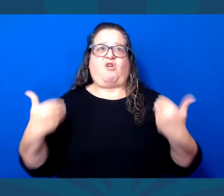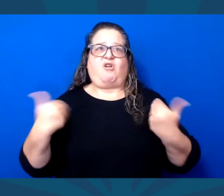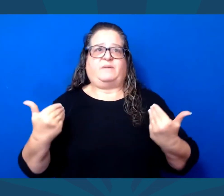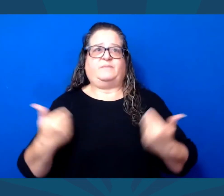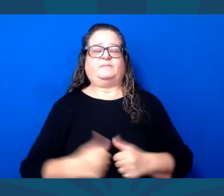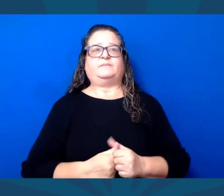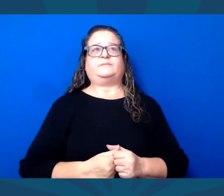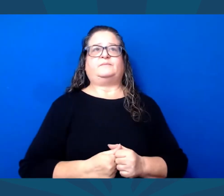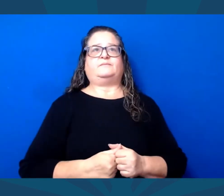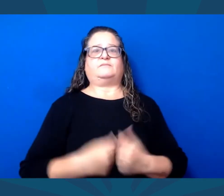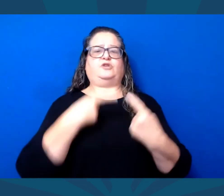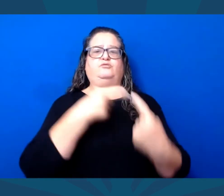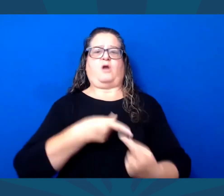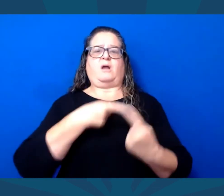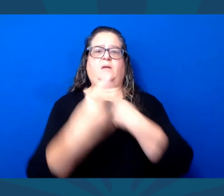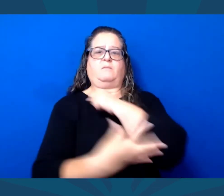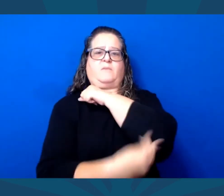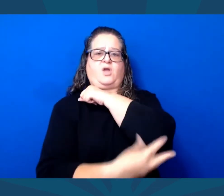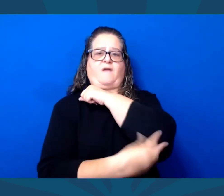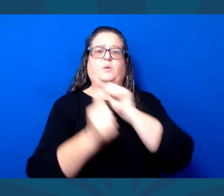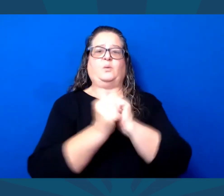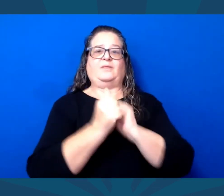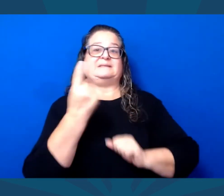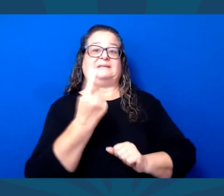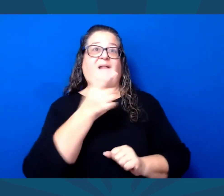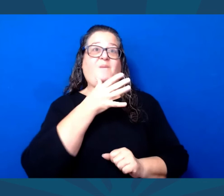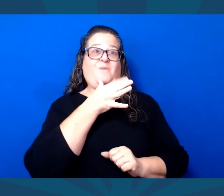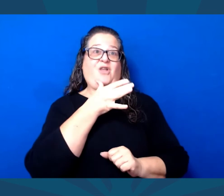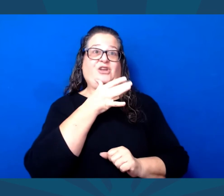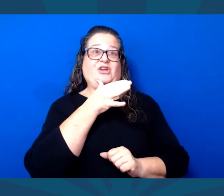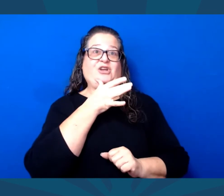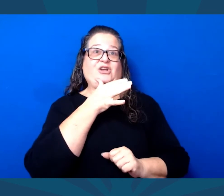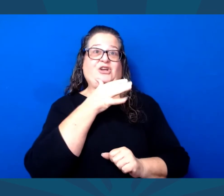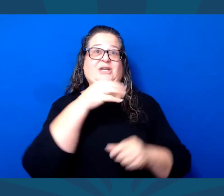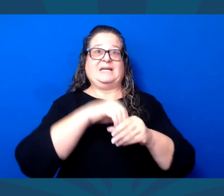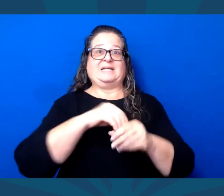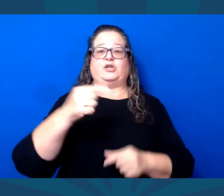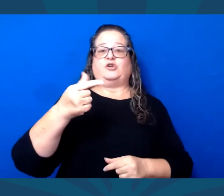struggled in poverty with a single mother in Greenville, Mississippi.